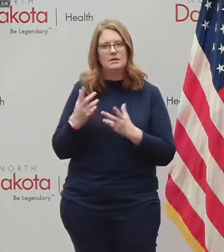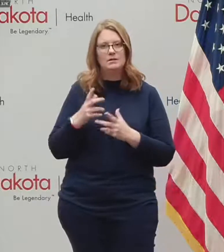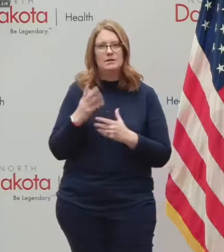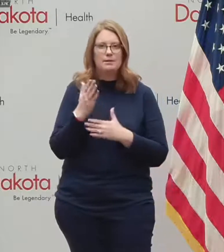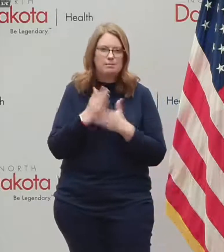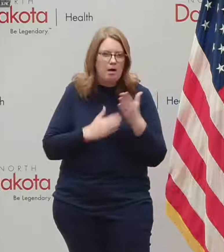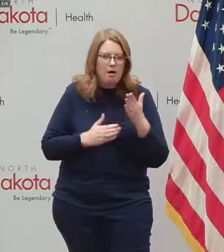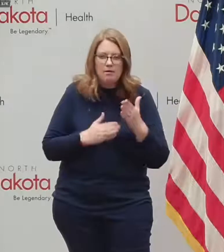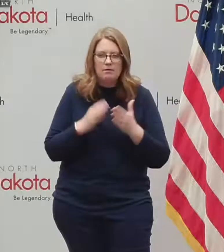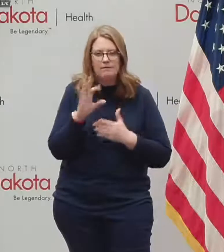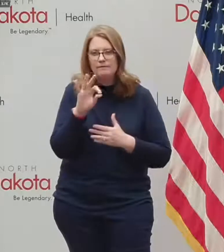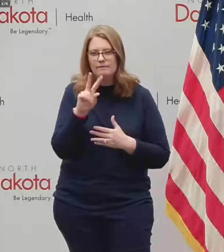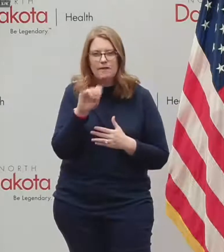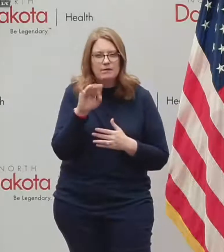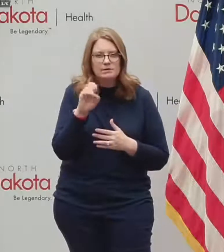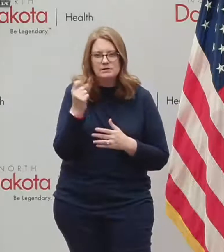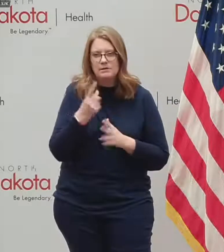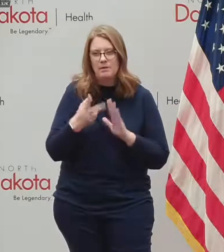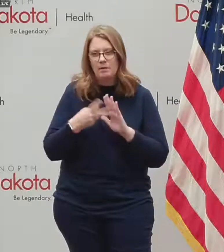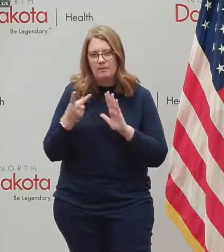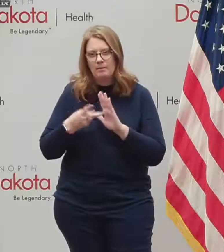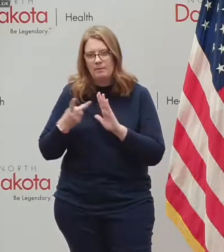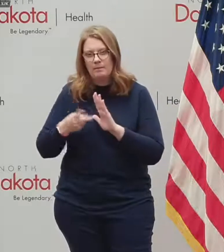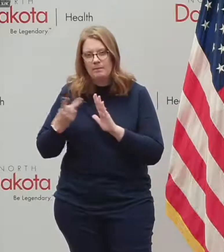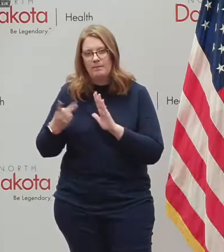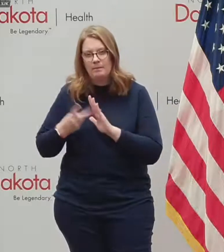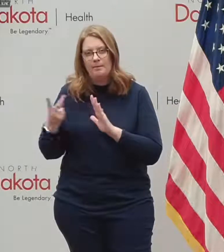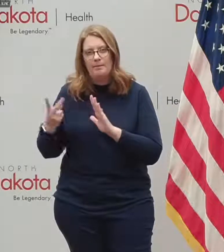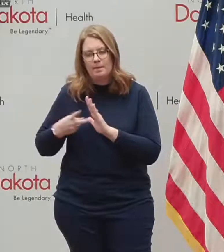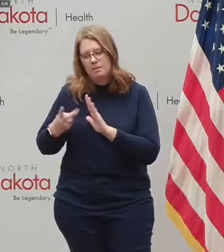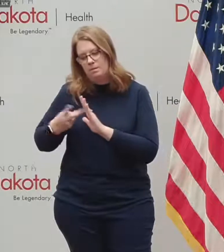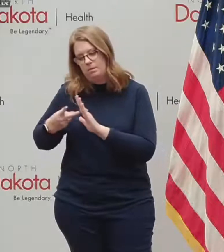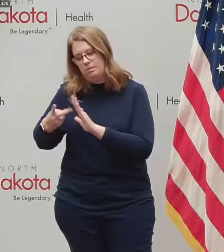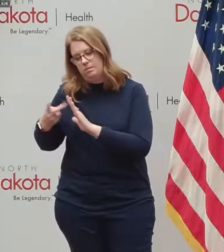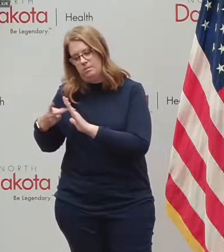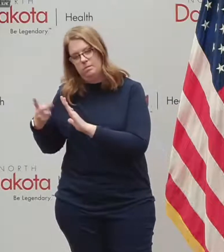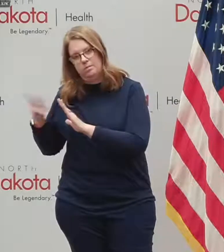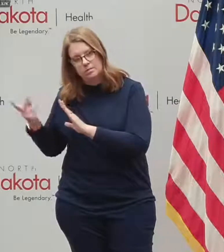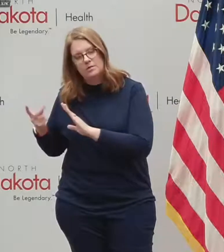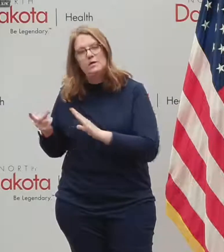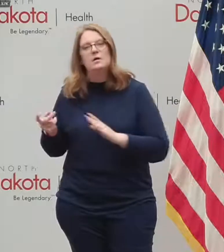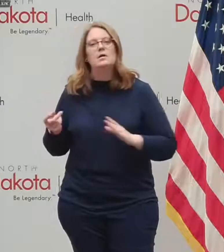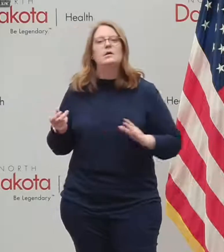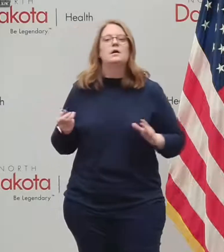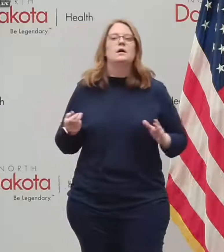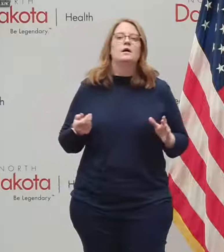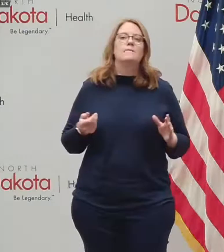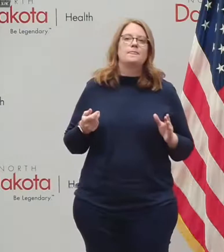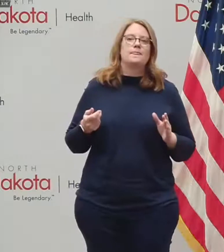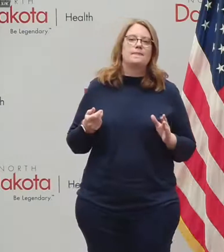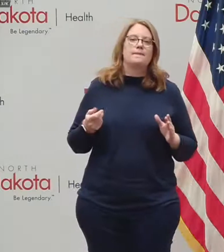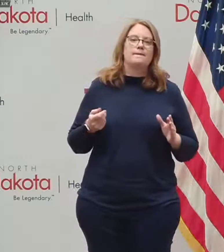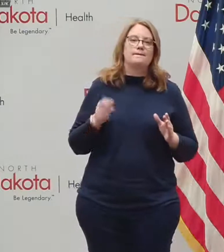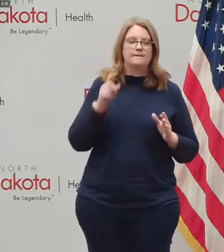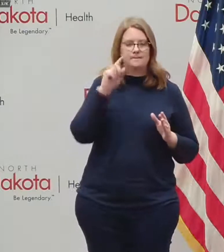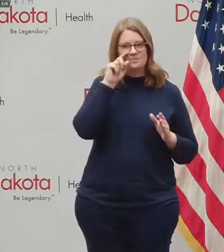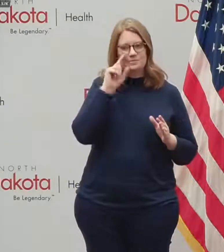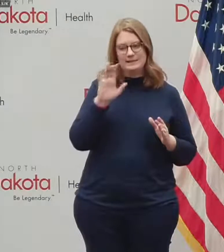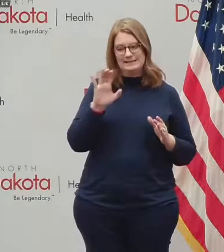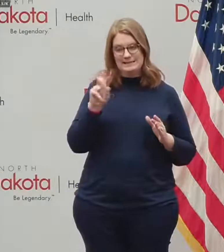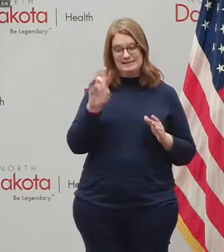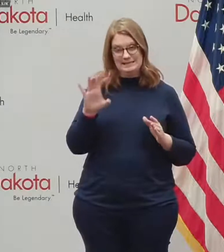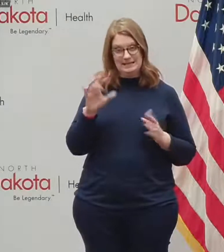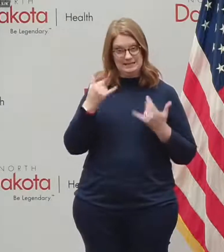fragment of the virus. They replicate it, and you keep doubling and doubling and doubling. And the CDC is